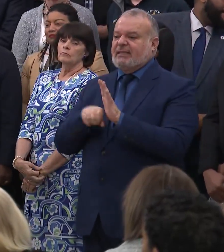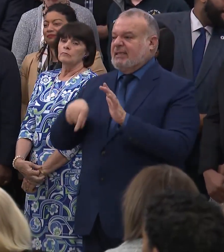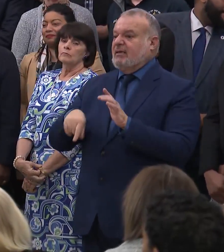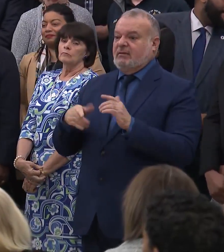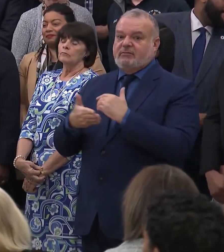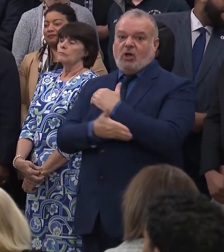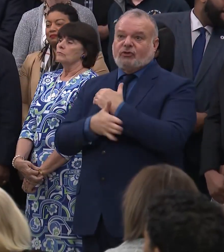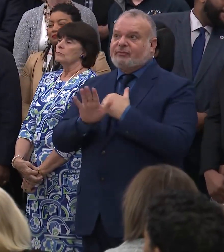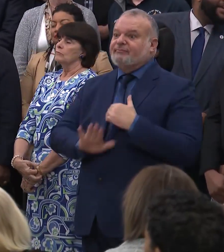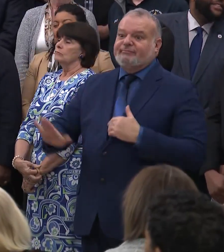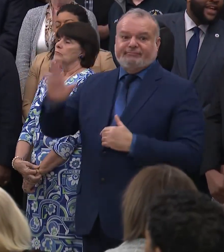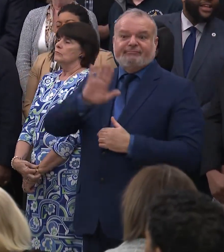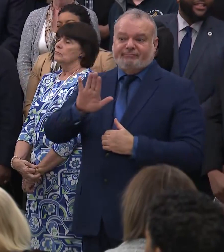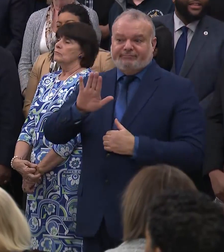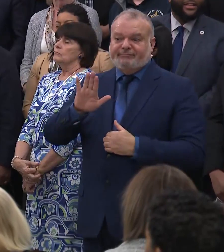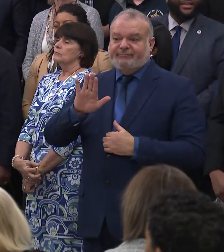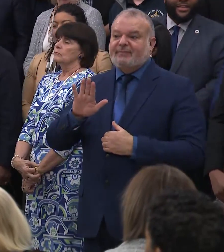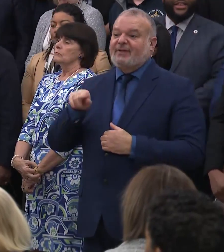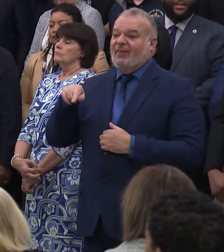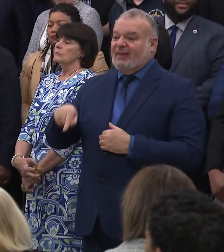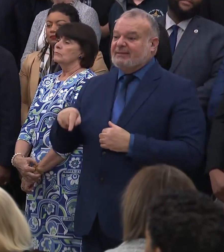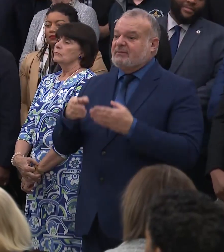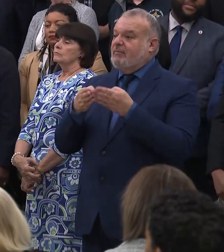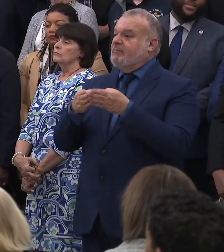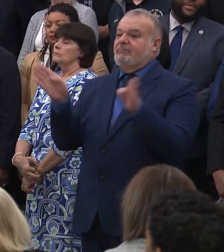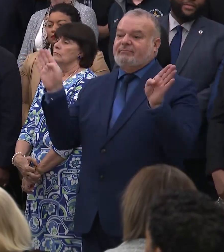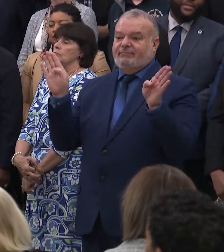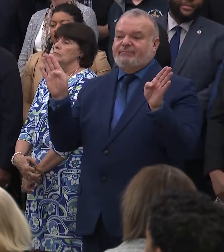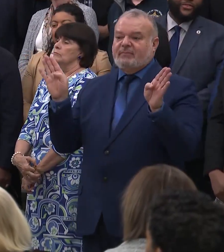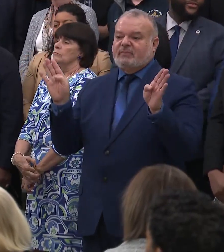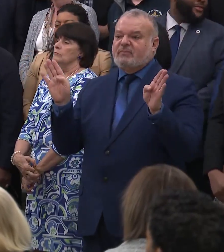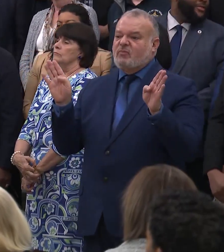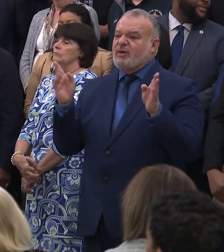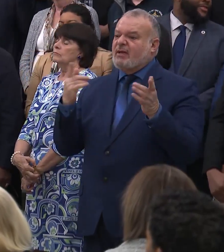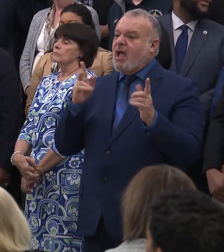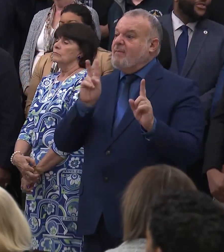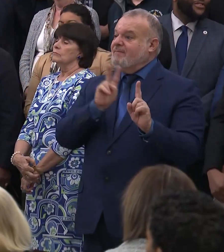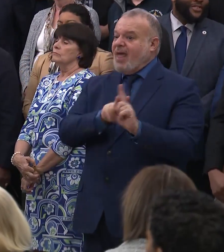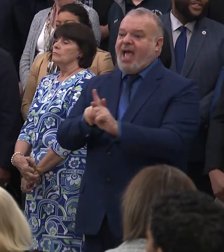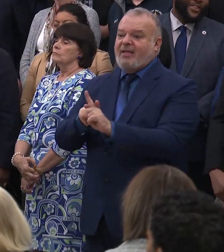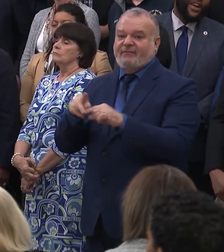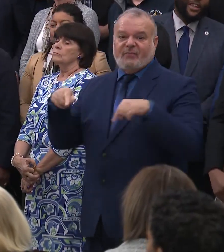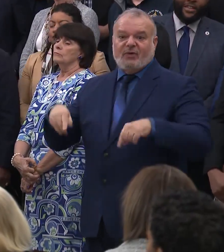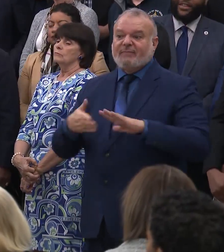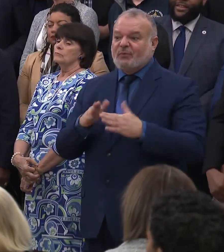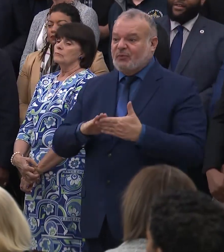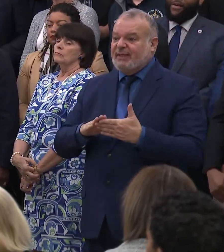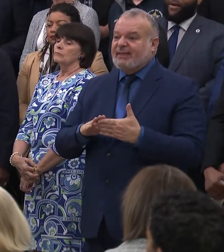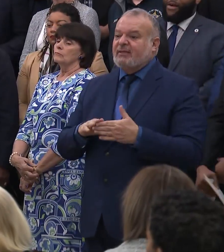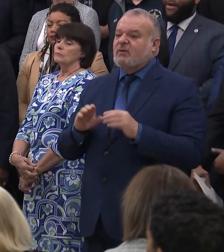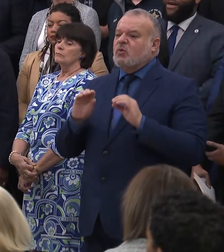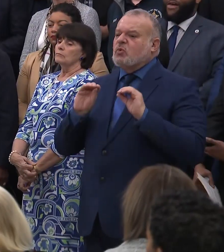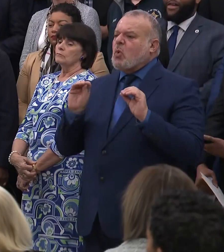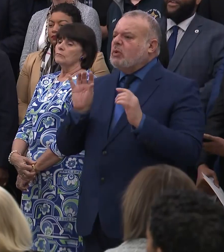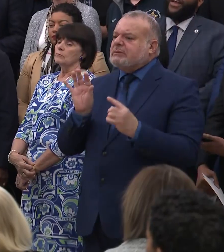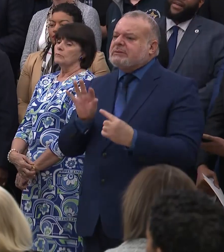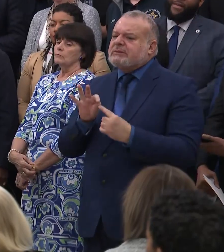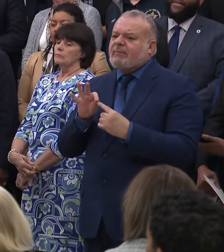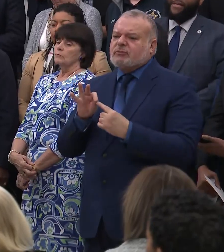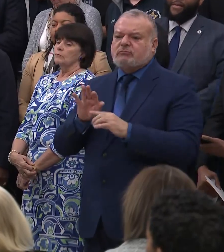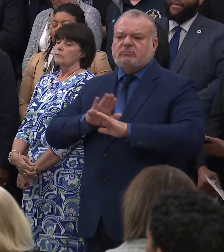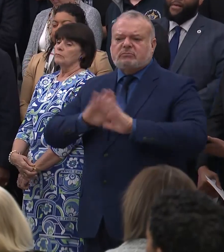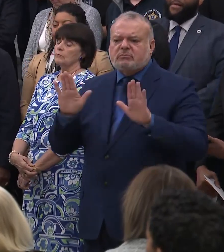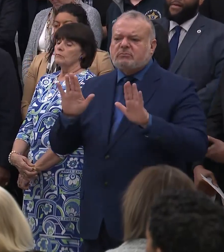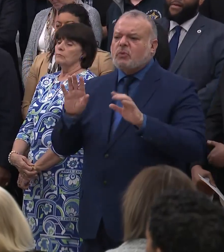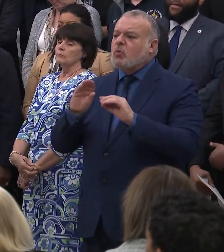a blanket pardon for marijuana possession misdemeanors with no exceptions, no qualifications, and